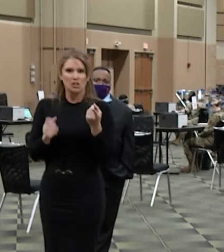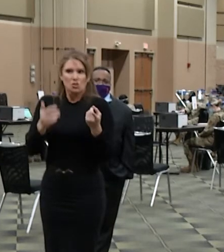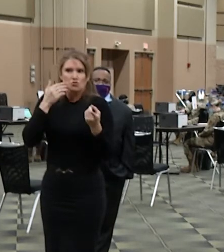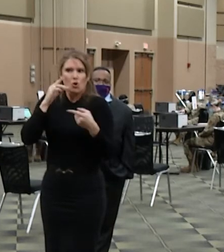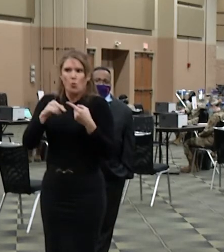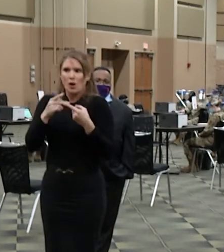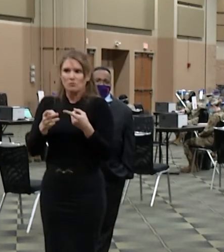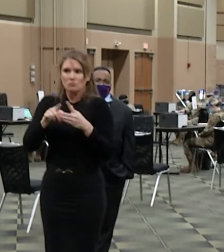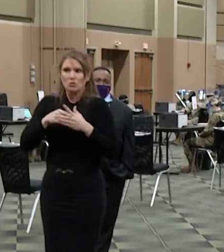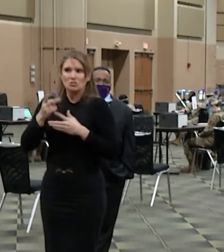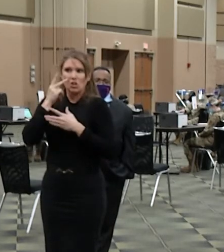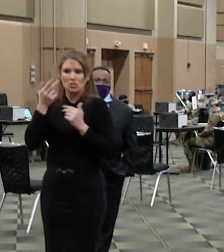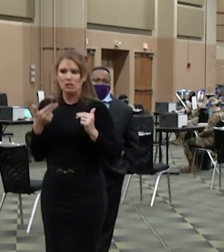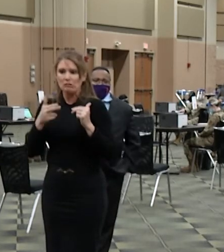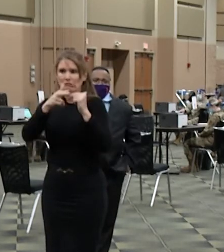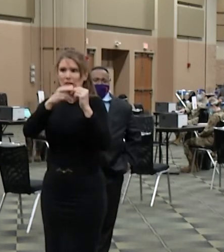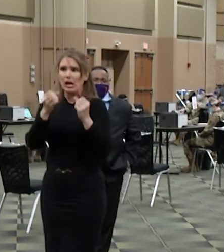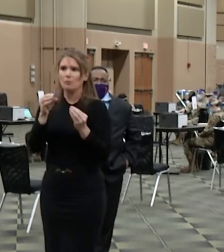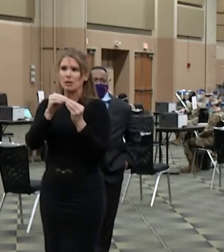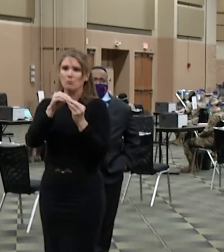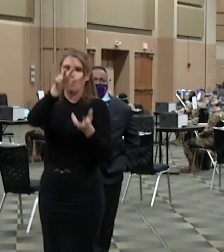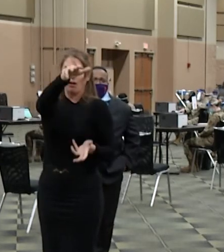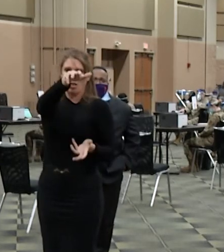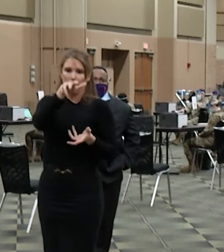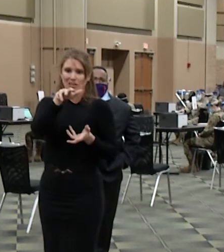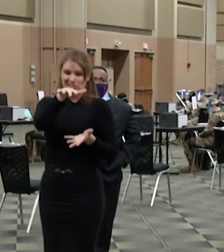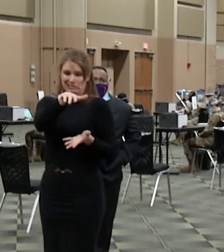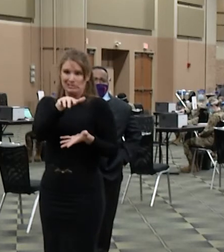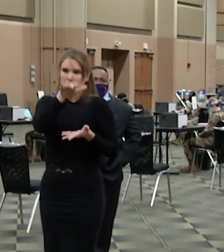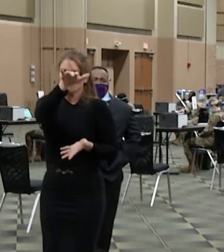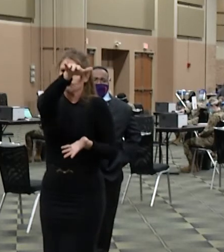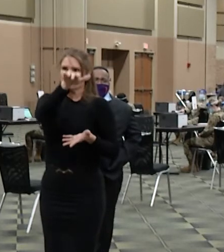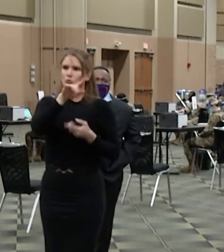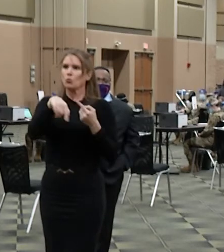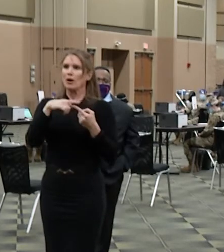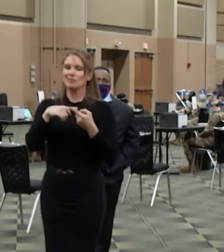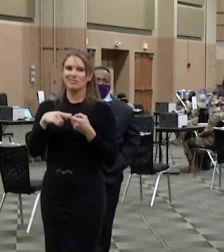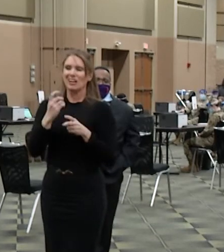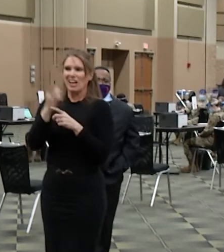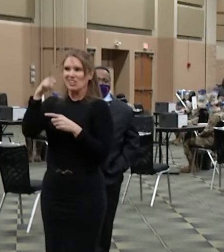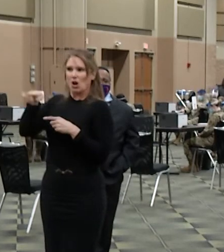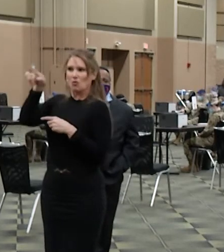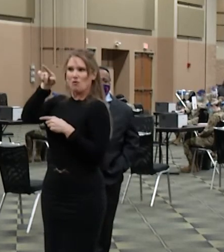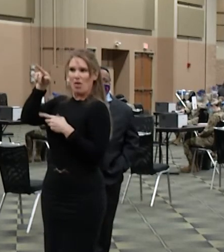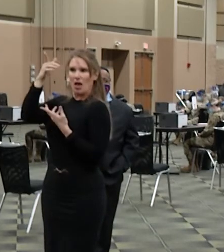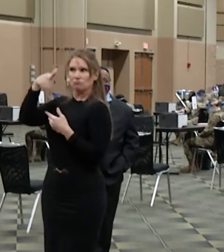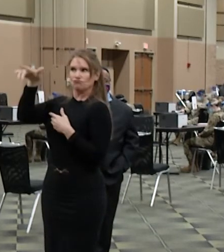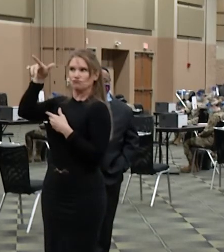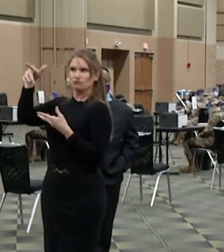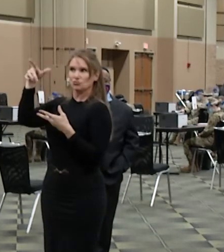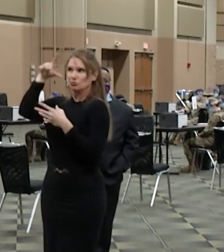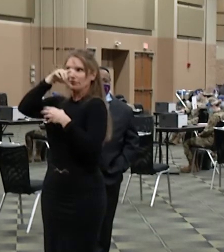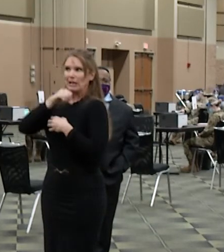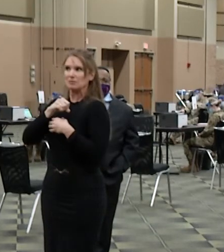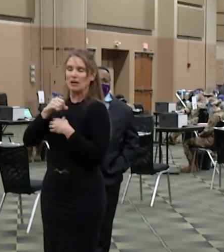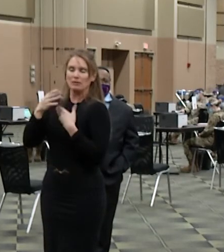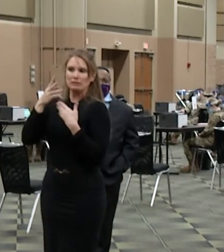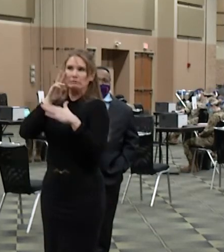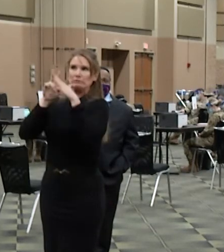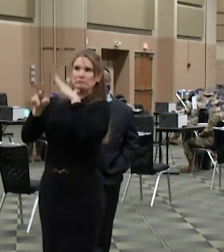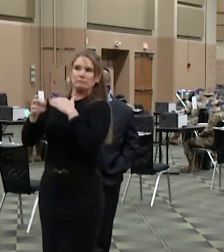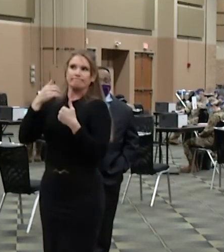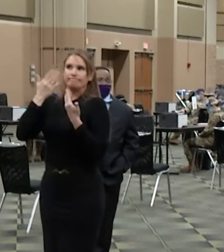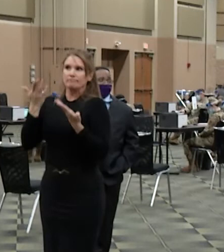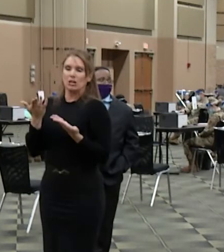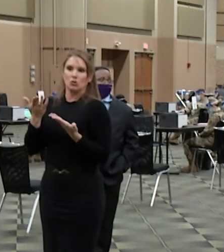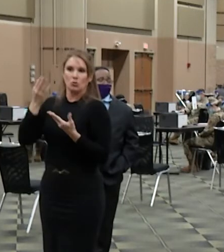you might start seeing a boost in the numbers. So it's hard for them to estimate. So they have not told us exactly when that will be.